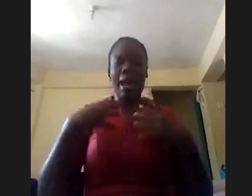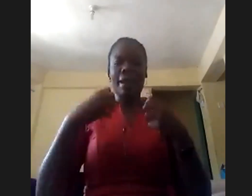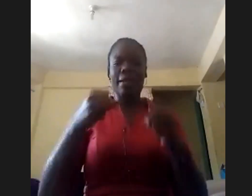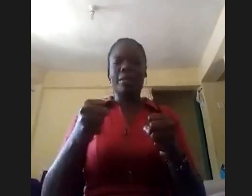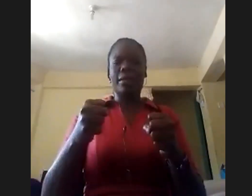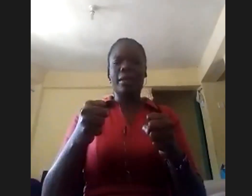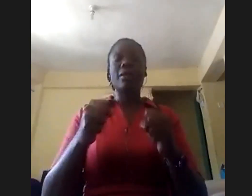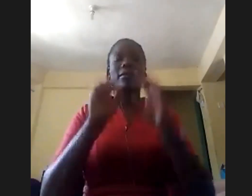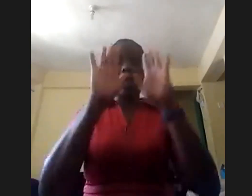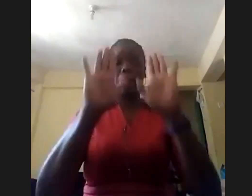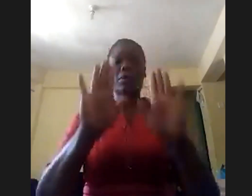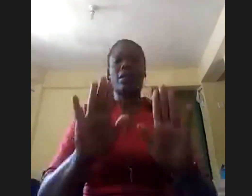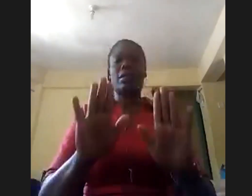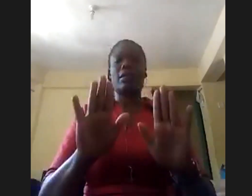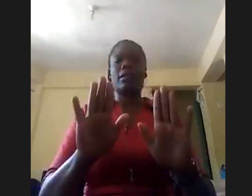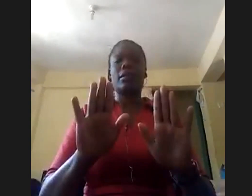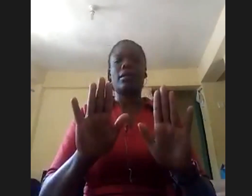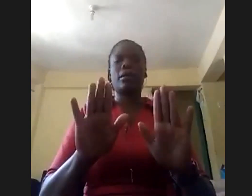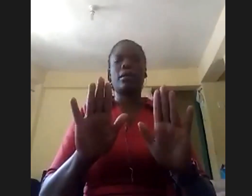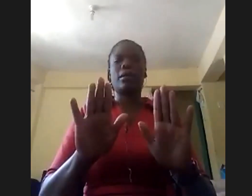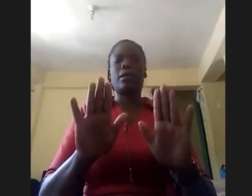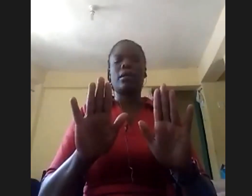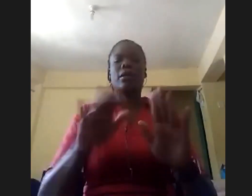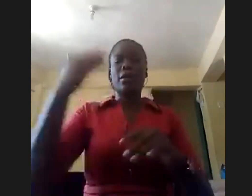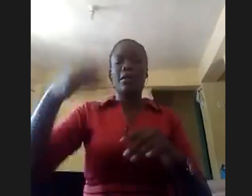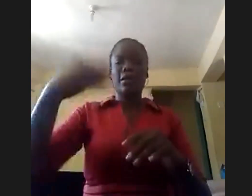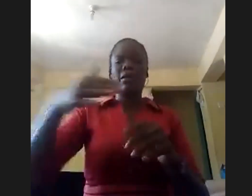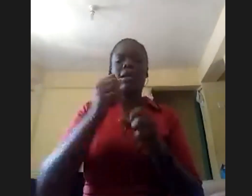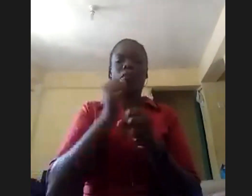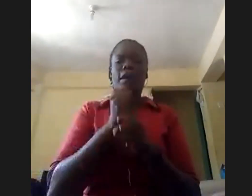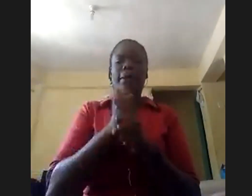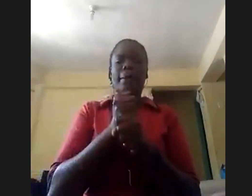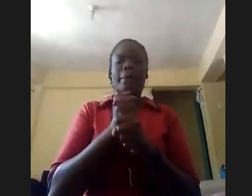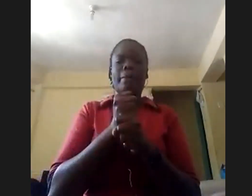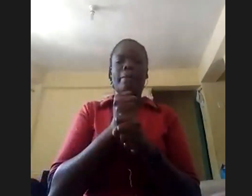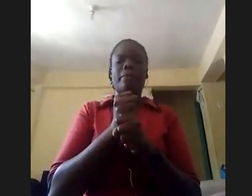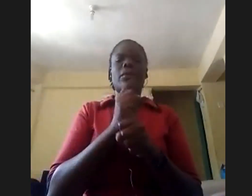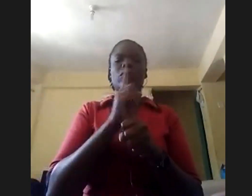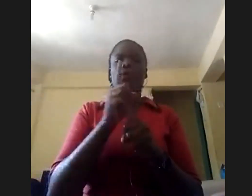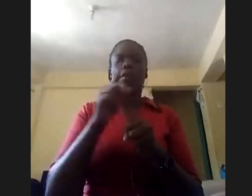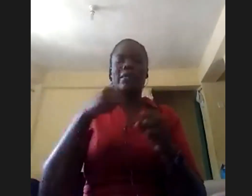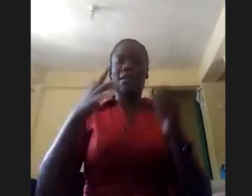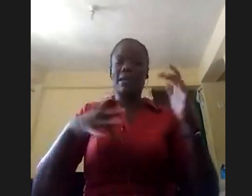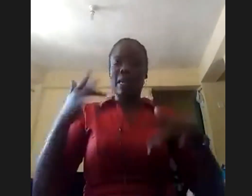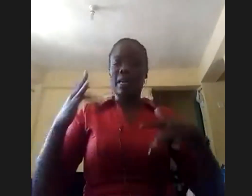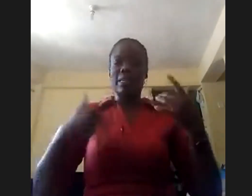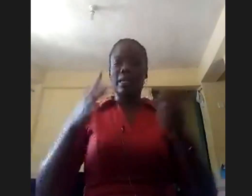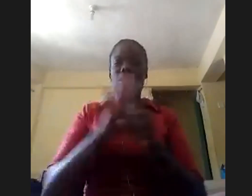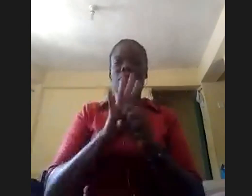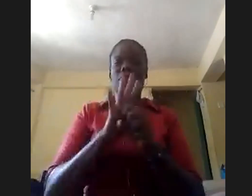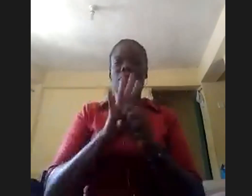crucial component of our everyday functioning. Yeah. So I'm excited about this.